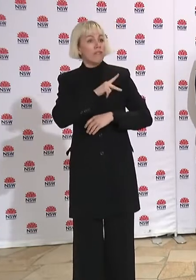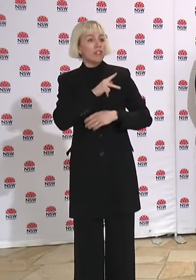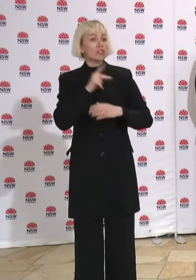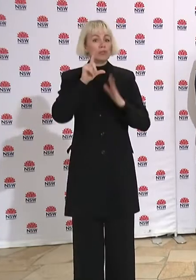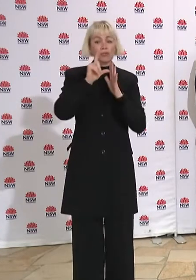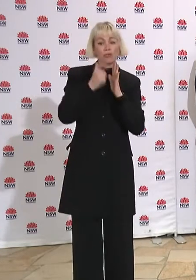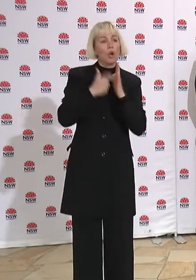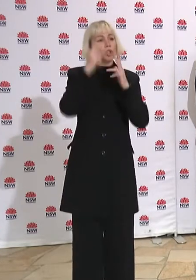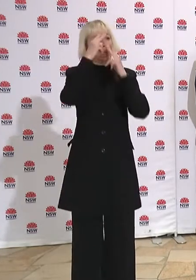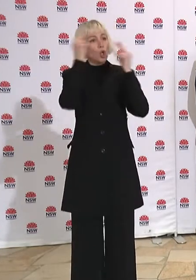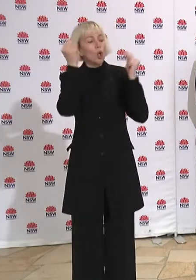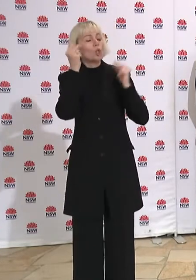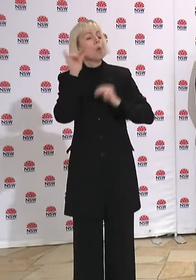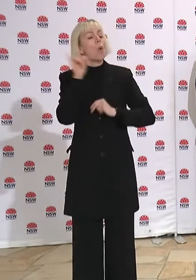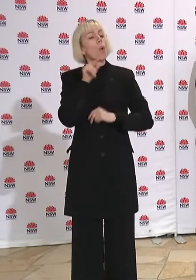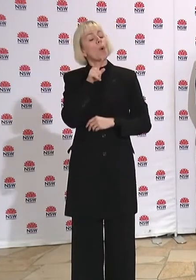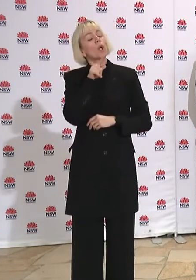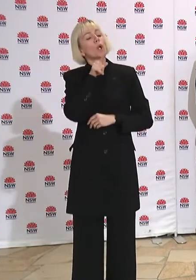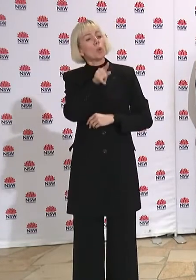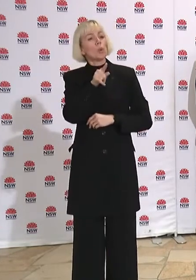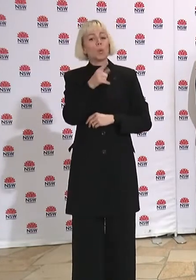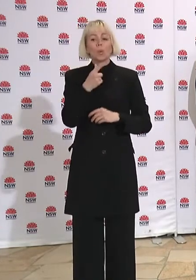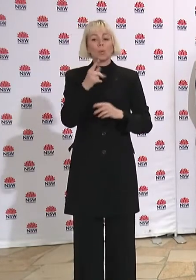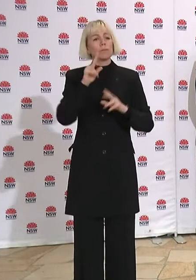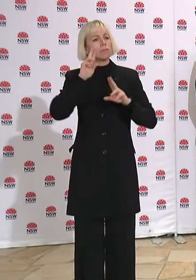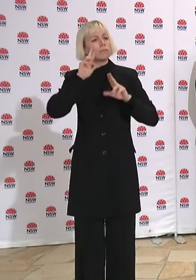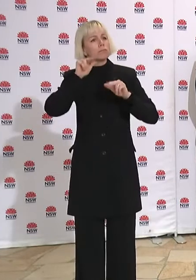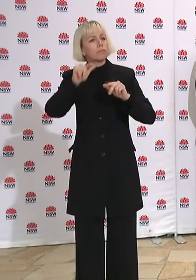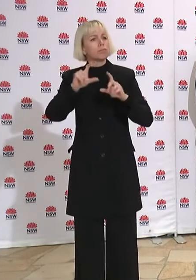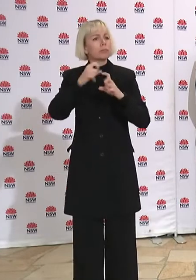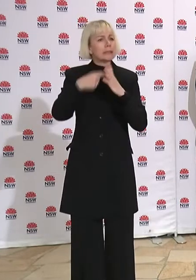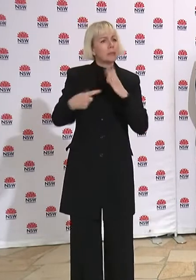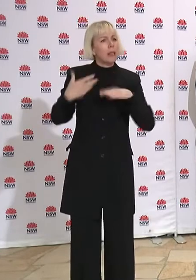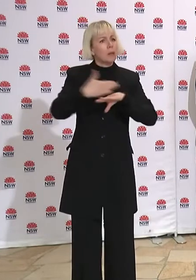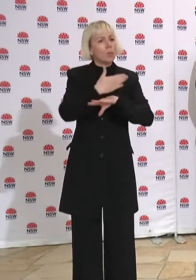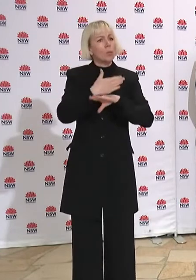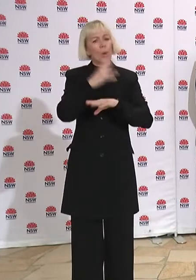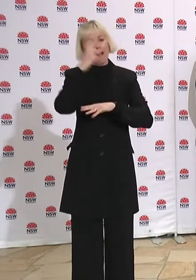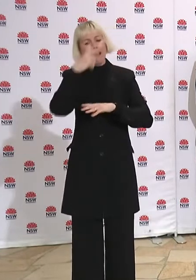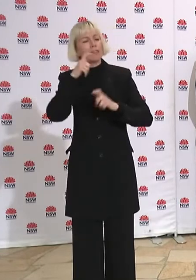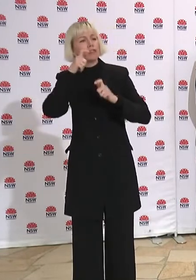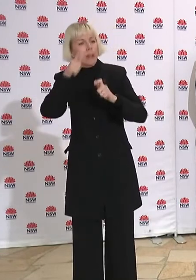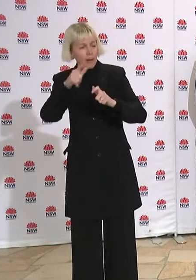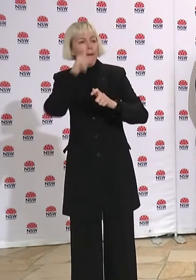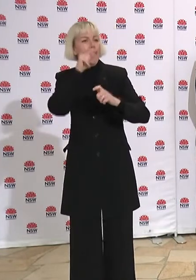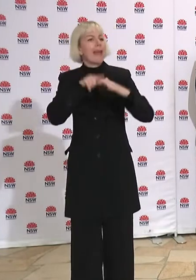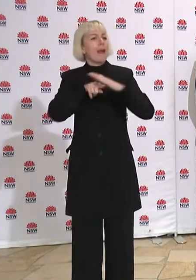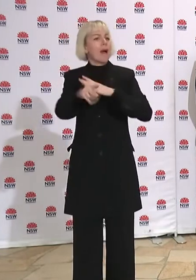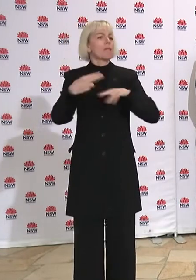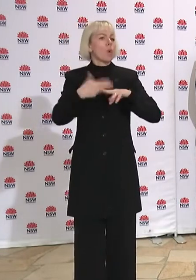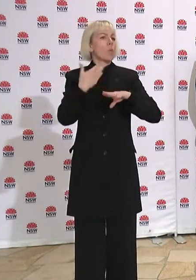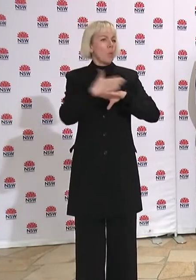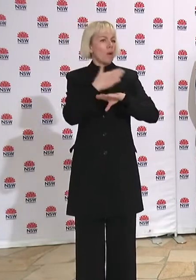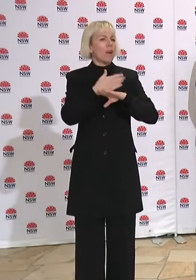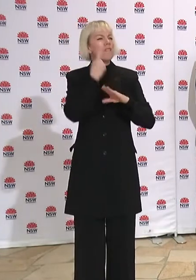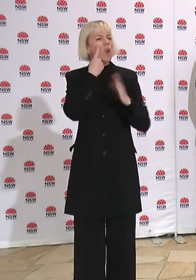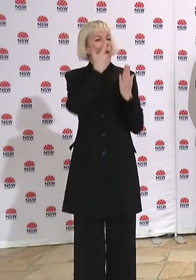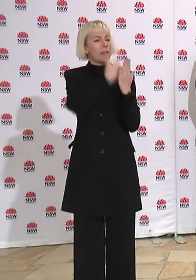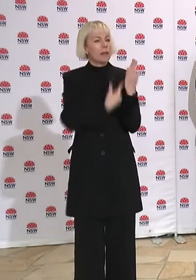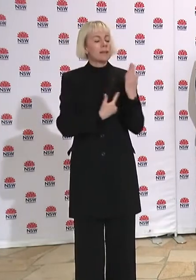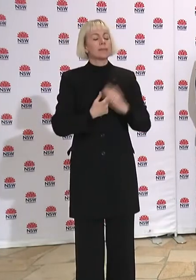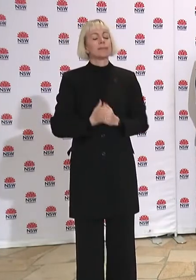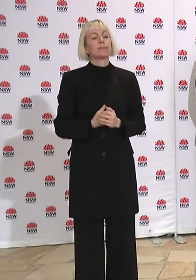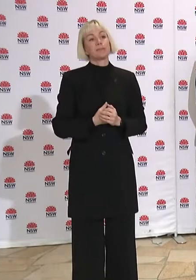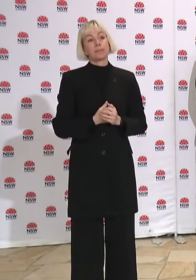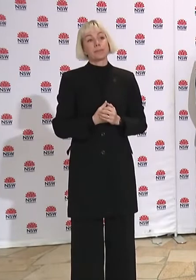stress how deeply grateful we are that most of the work that's carried out to keep all of us fed, all of us well and